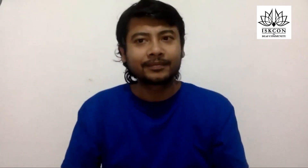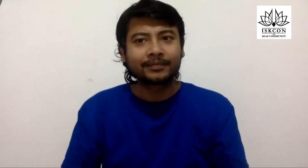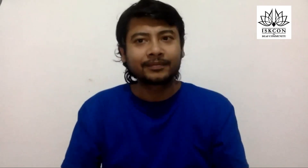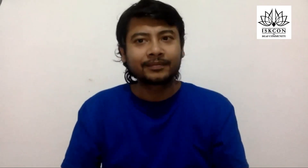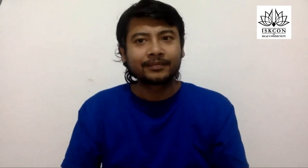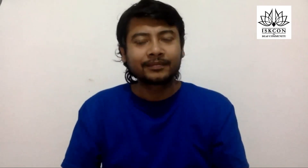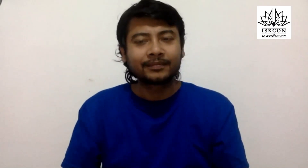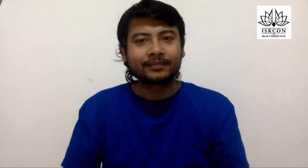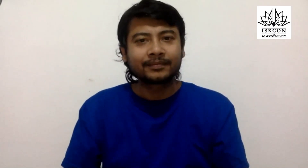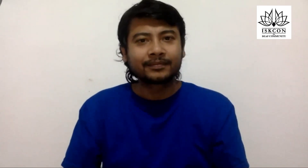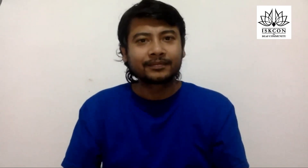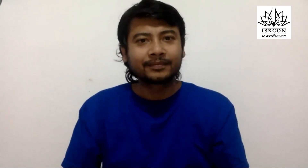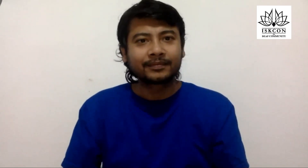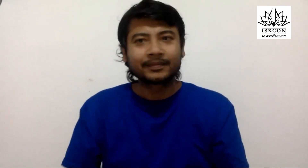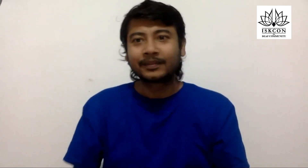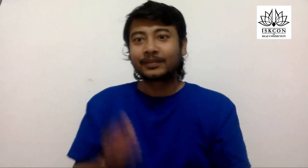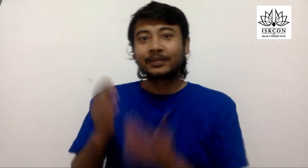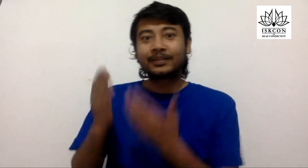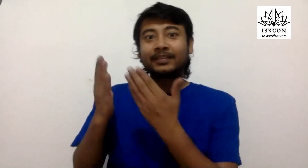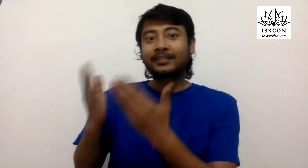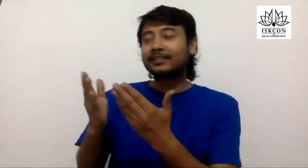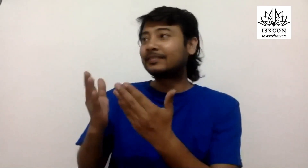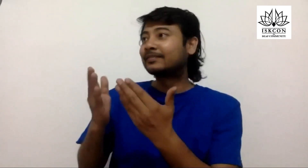May this beautiful vision of your lotus face